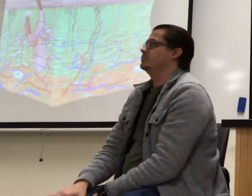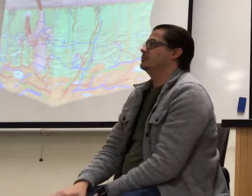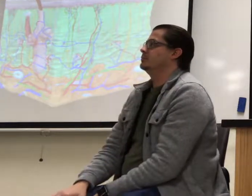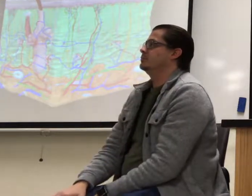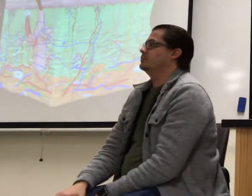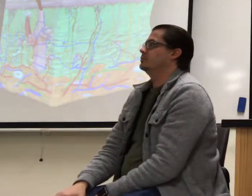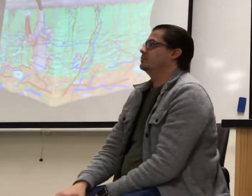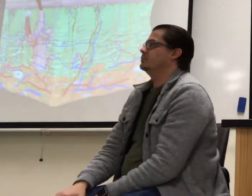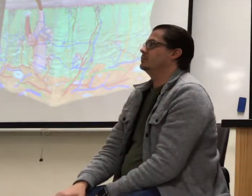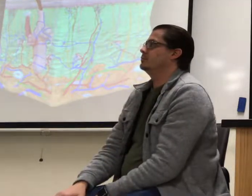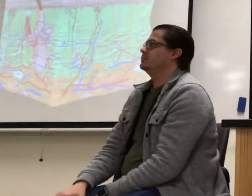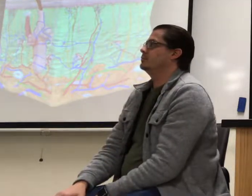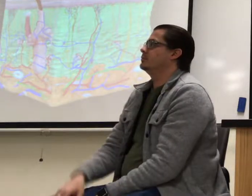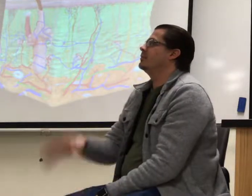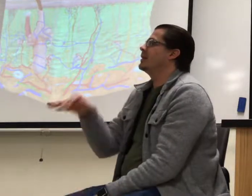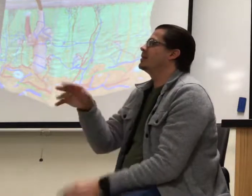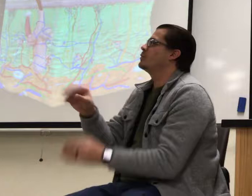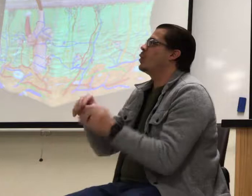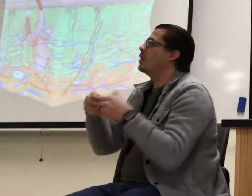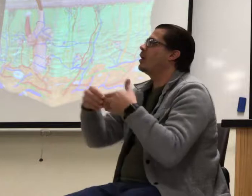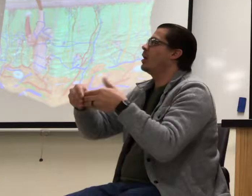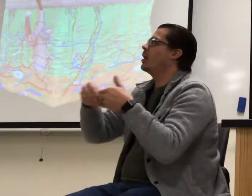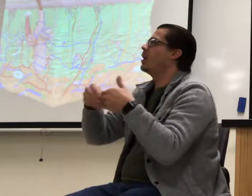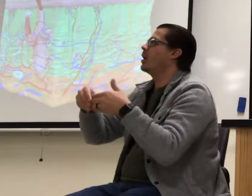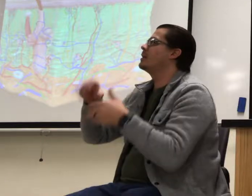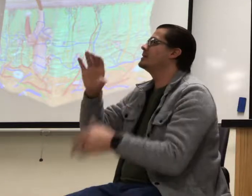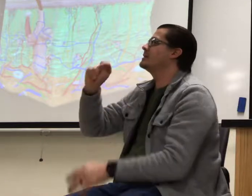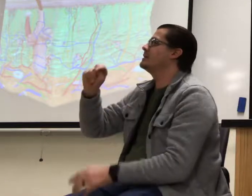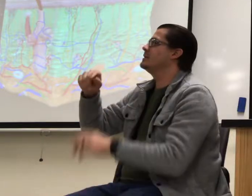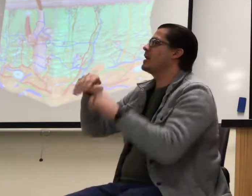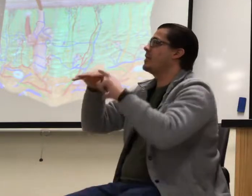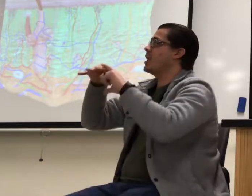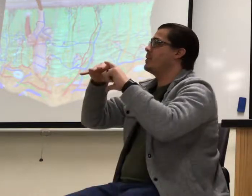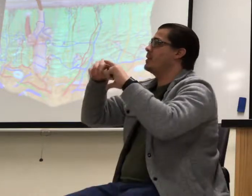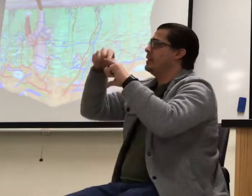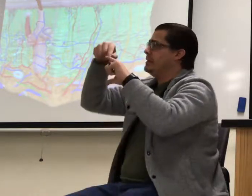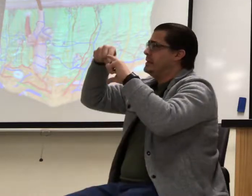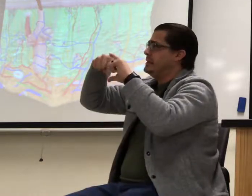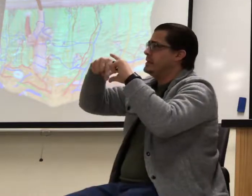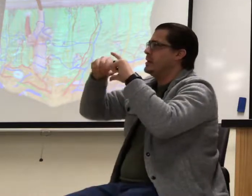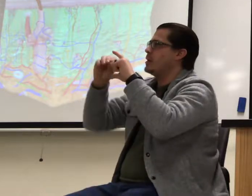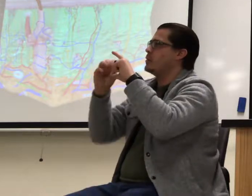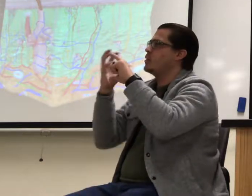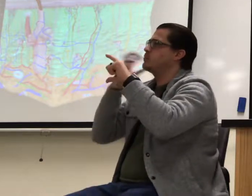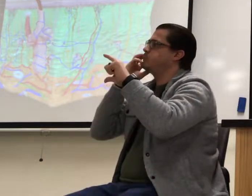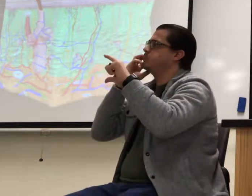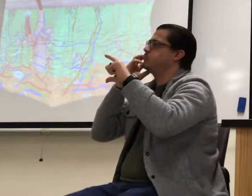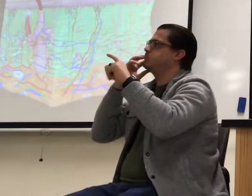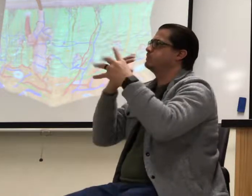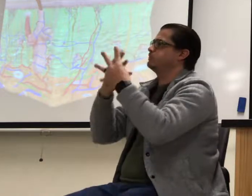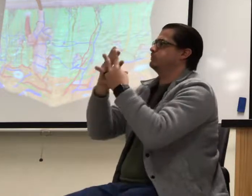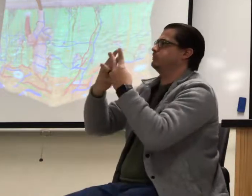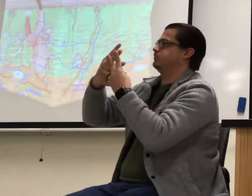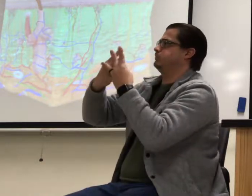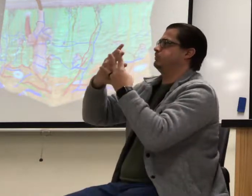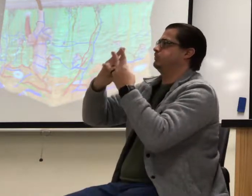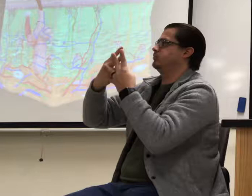It's more of a loose CT at the top, and as you go deeper in the dermis, it becomes more of a dense, irregular connective